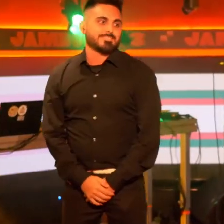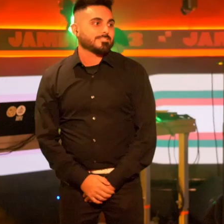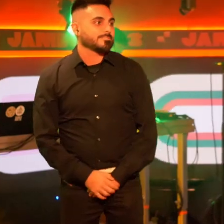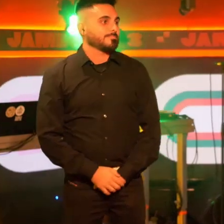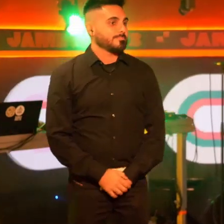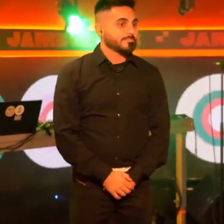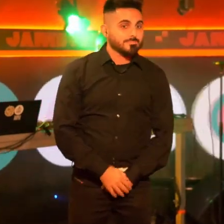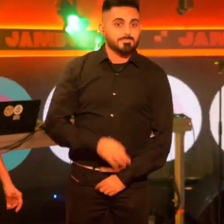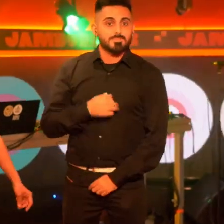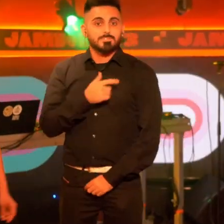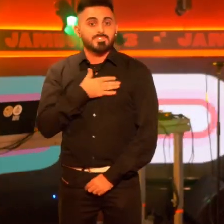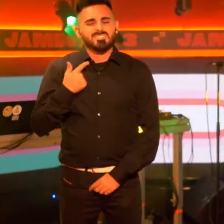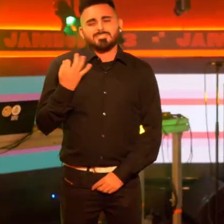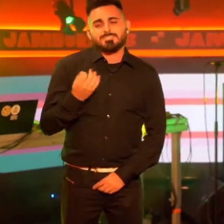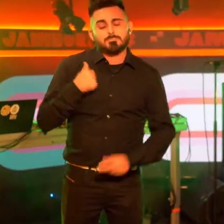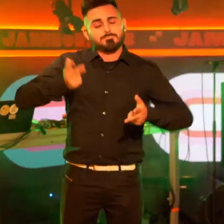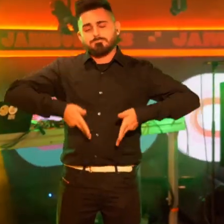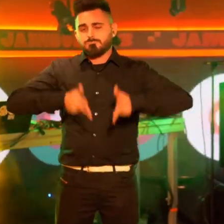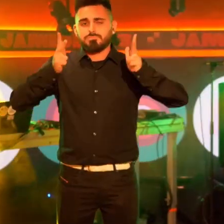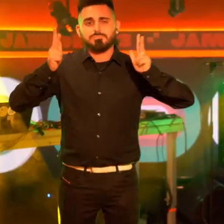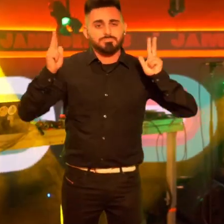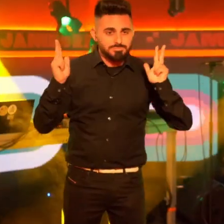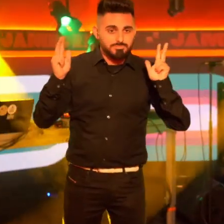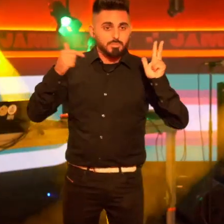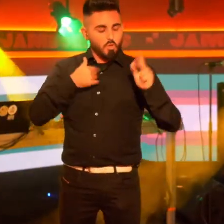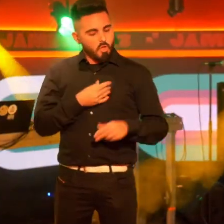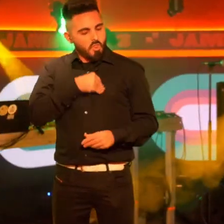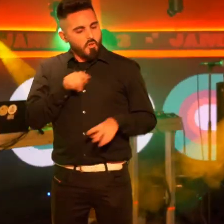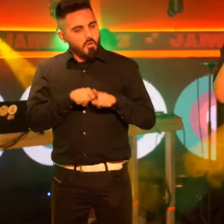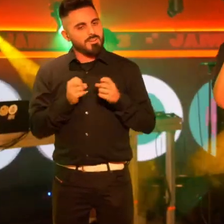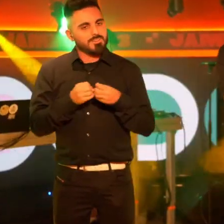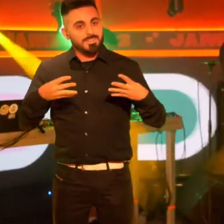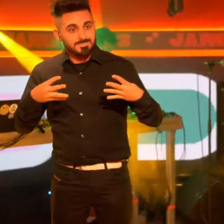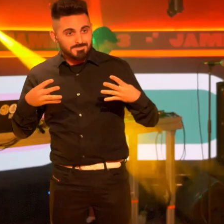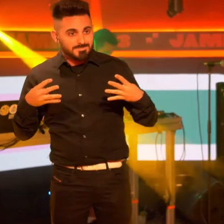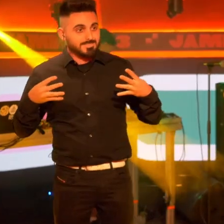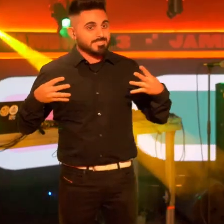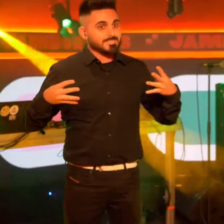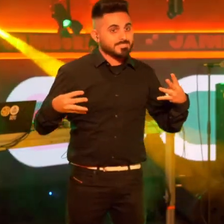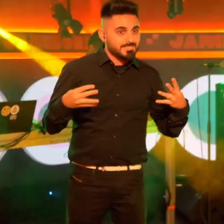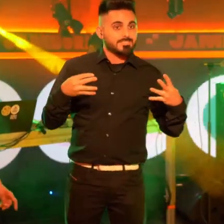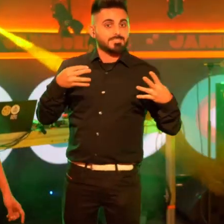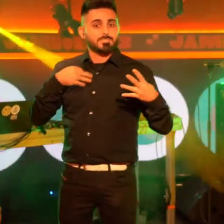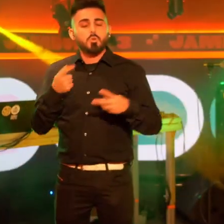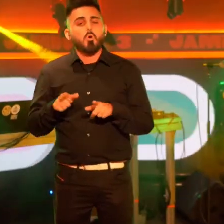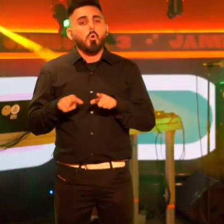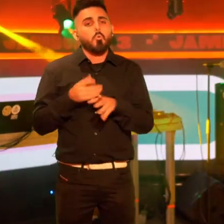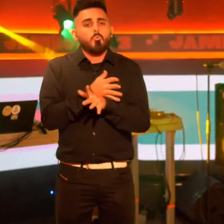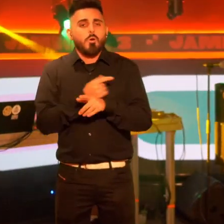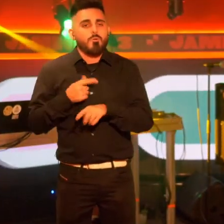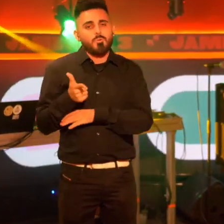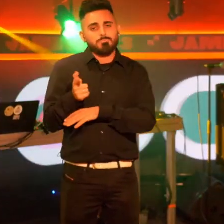yeah. All I want is to be free, yeah. I use love as my energy. I got the game of an